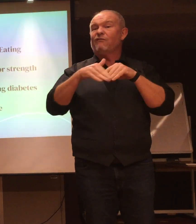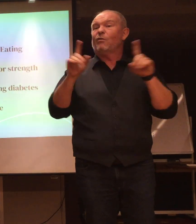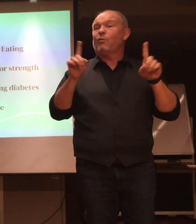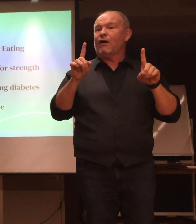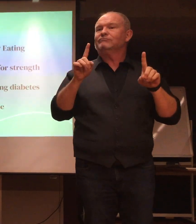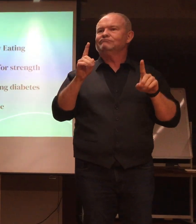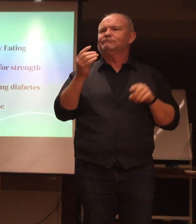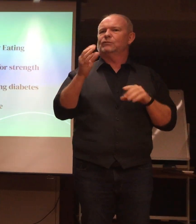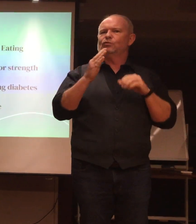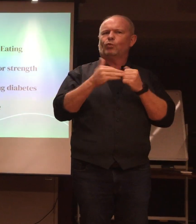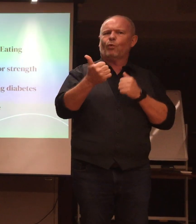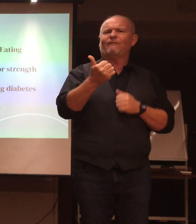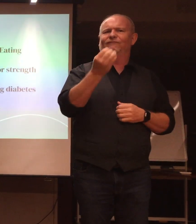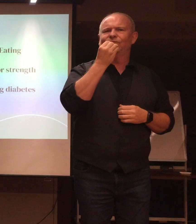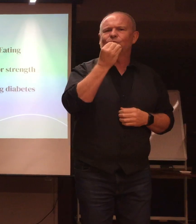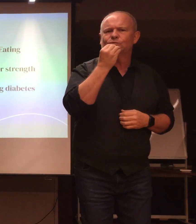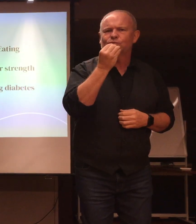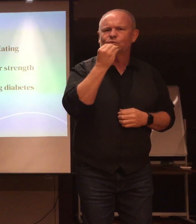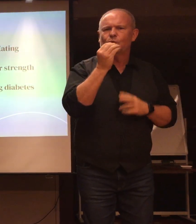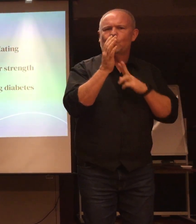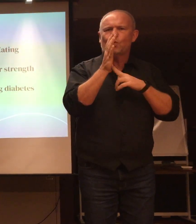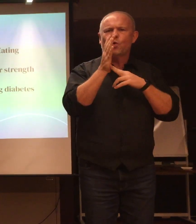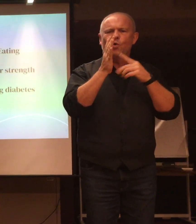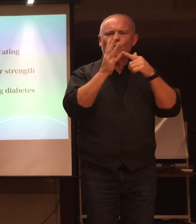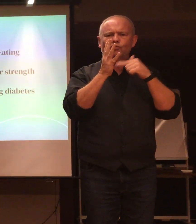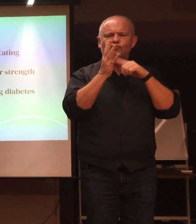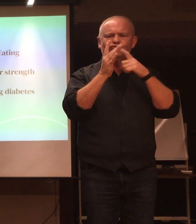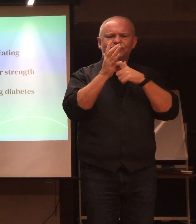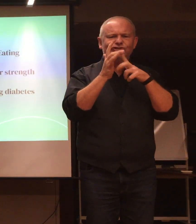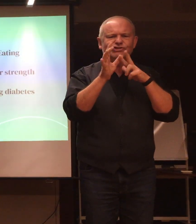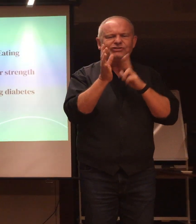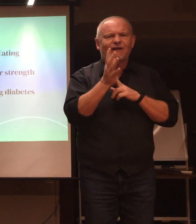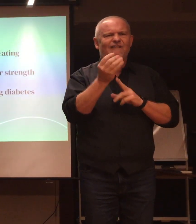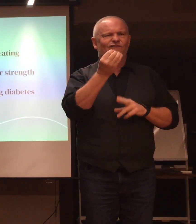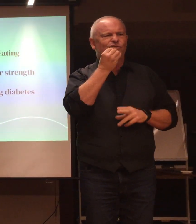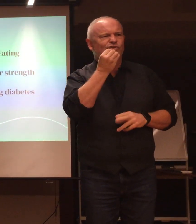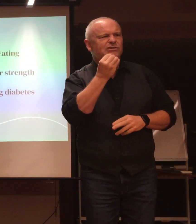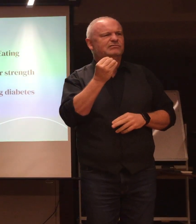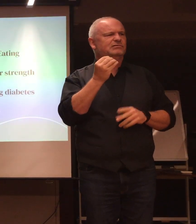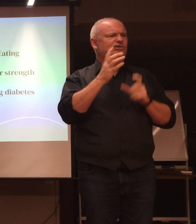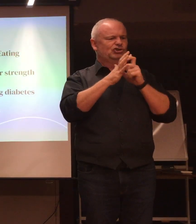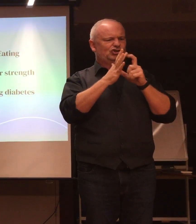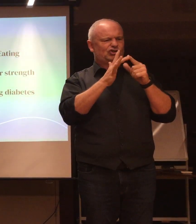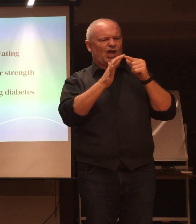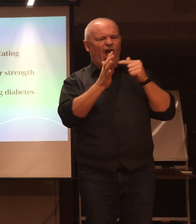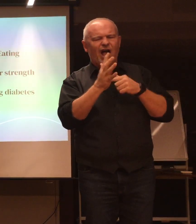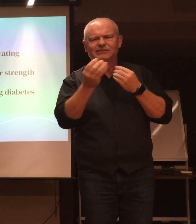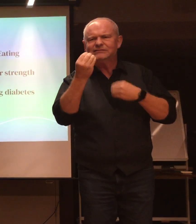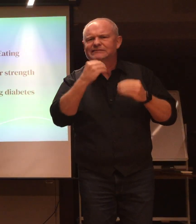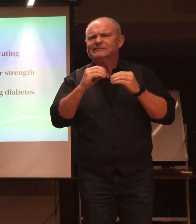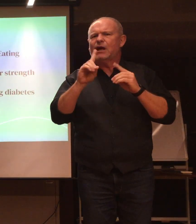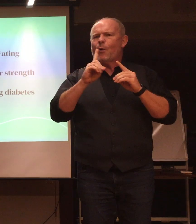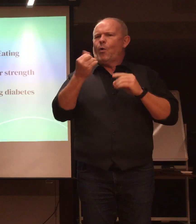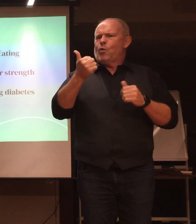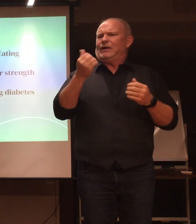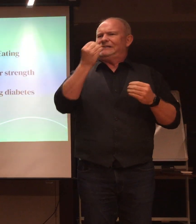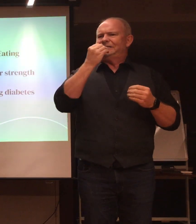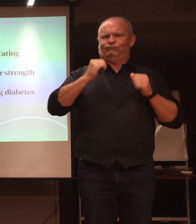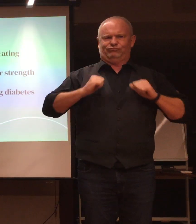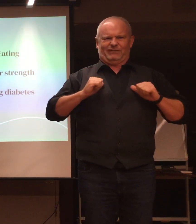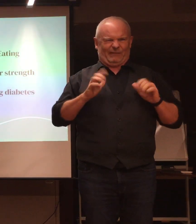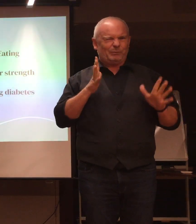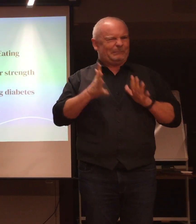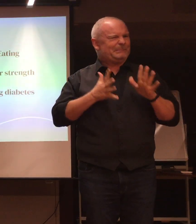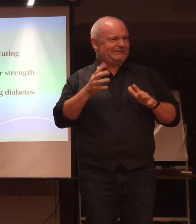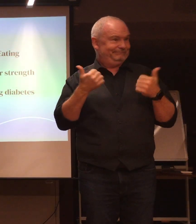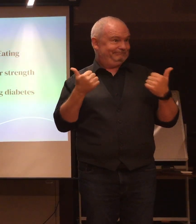nutrition, which is just food and diet and general eating practices. That's all it